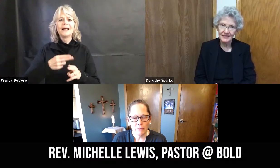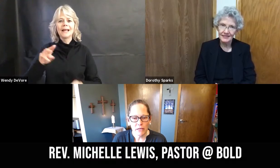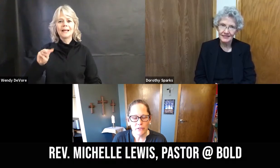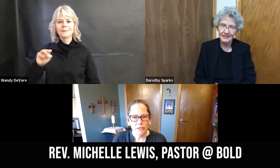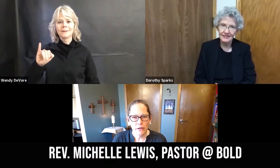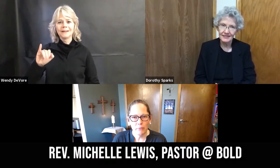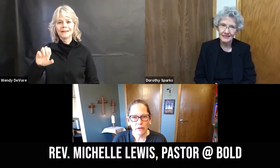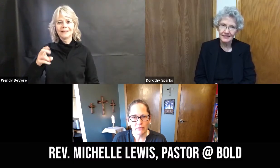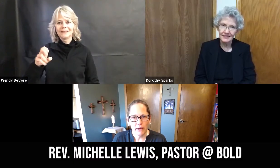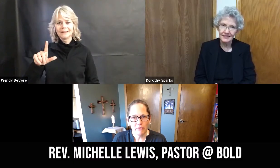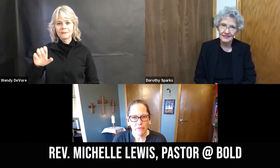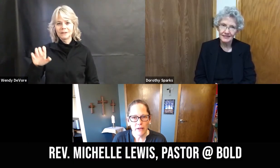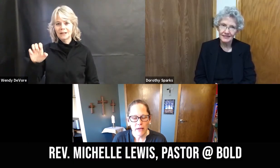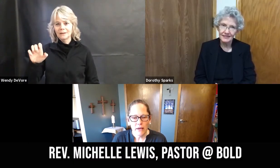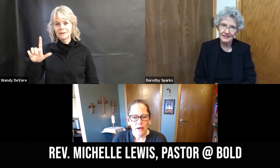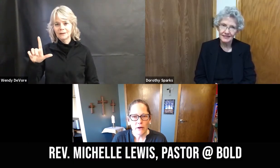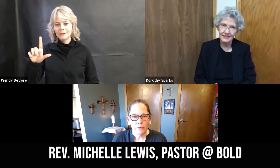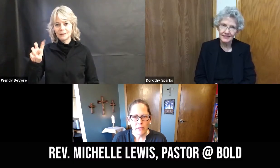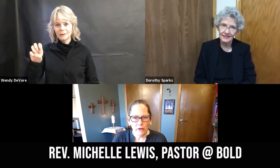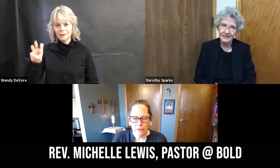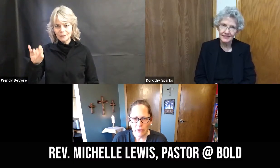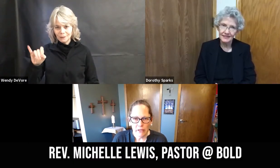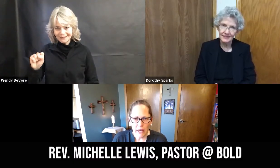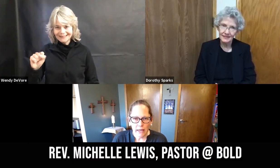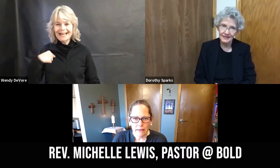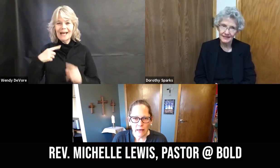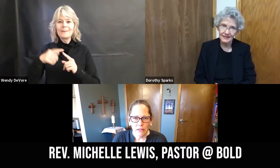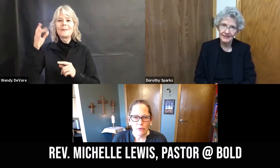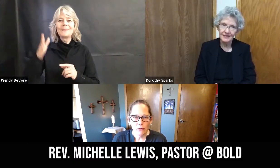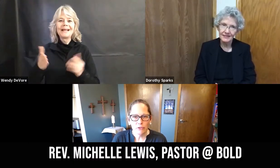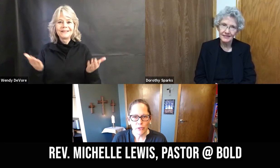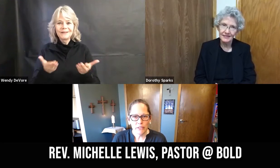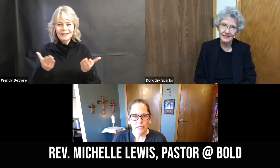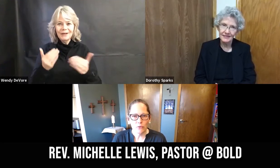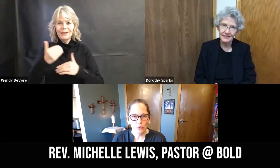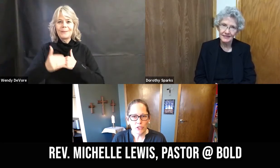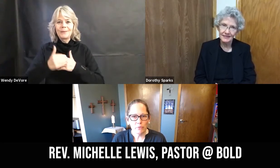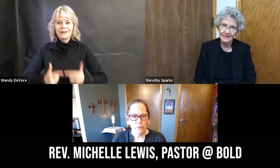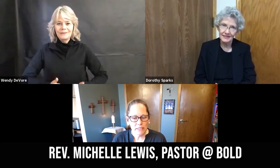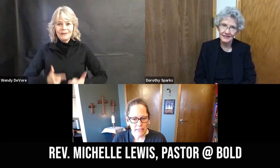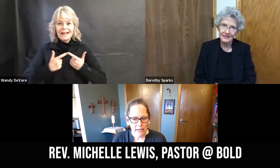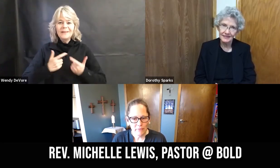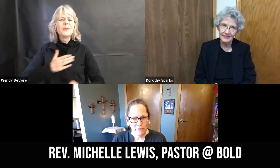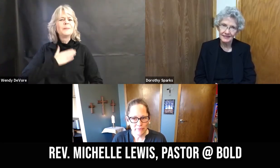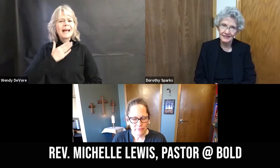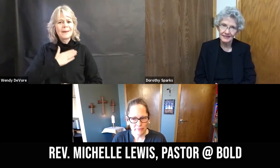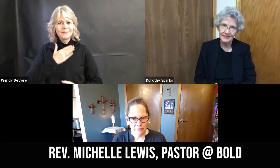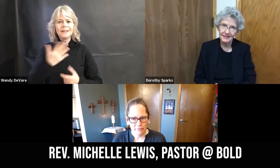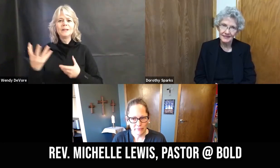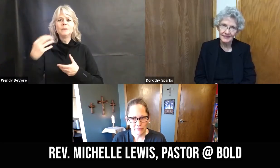I am the pastor here at Bread of Life. We are very glad that you have joined us in worship today.